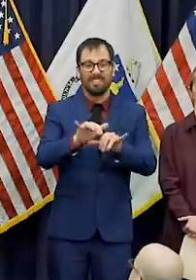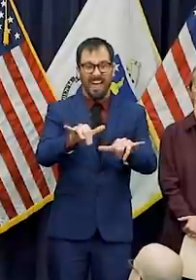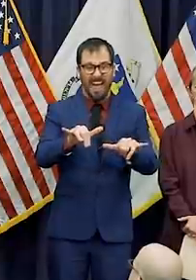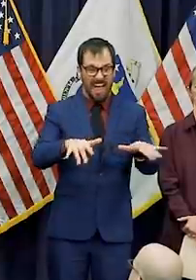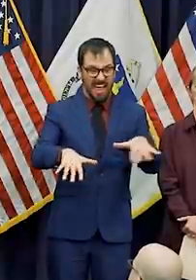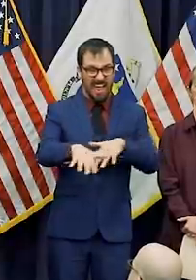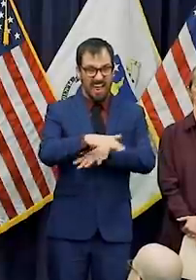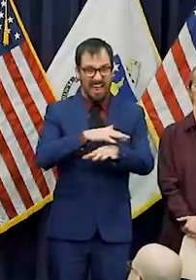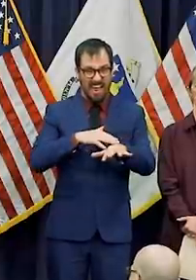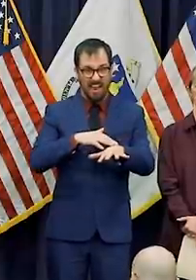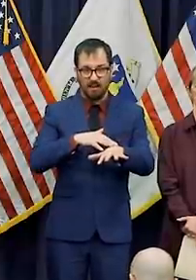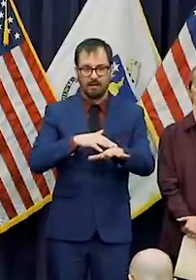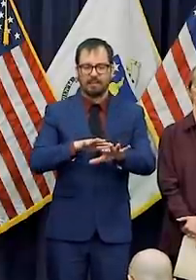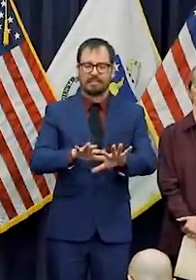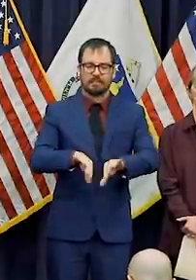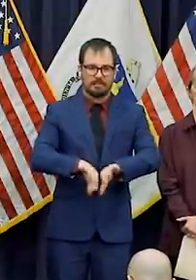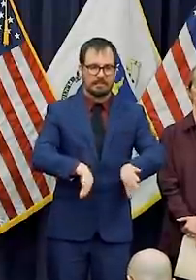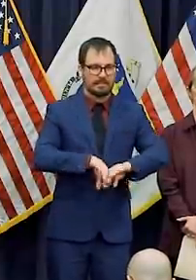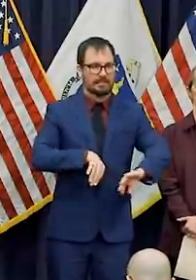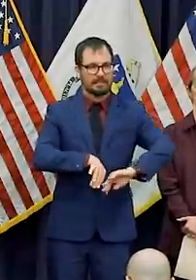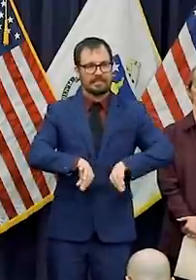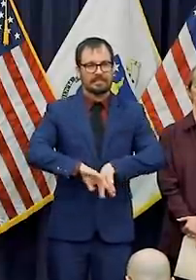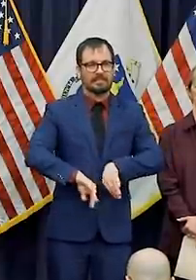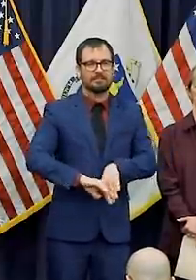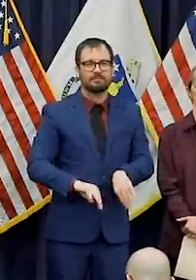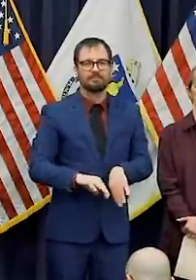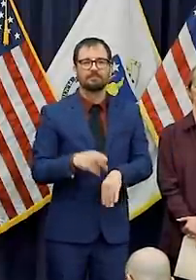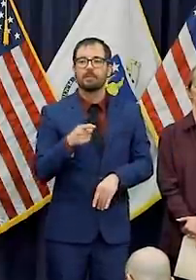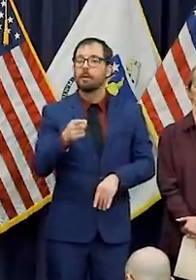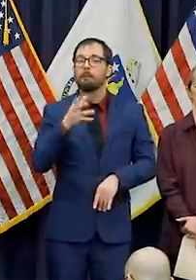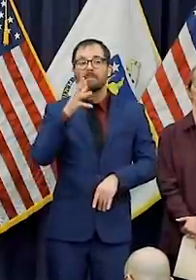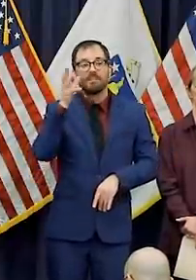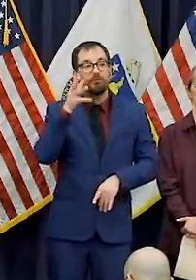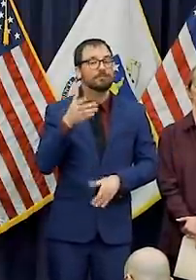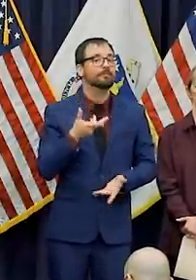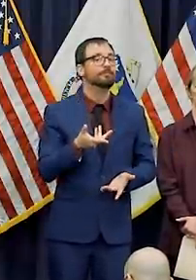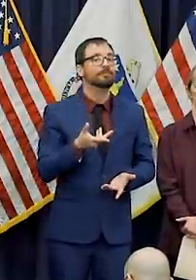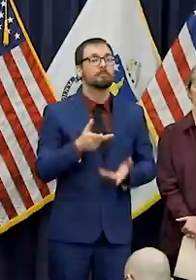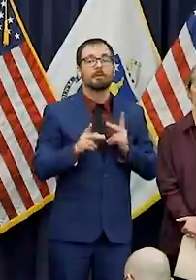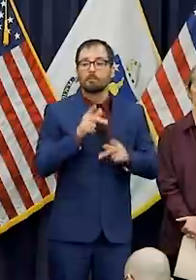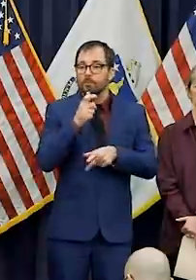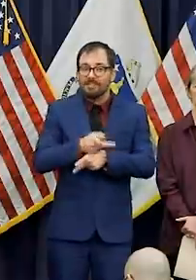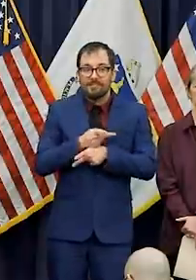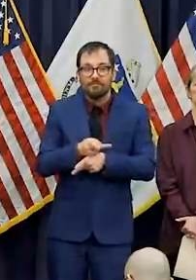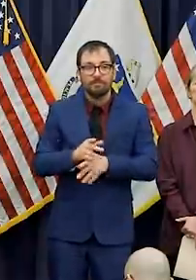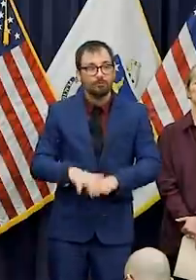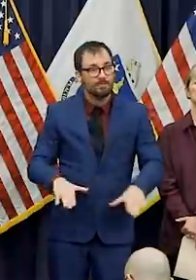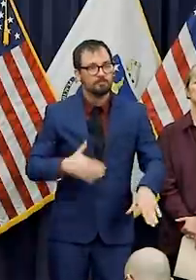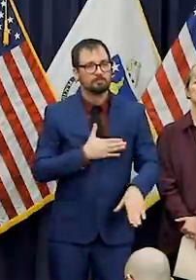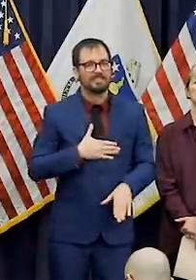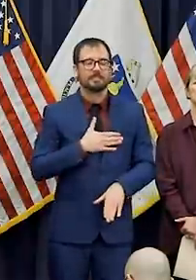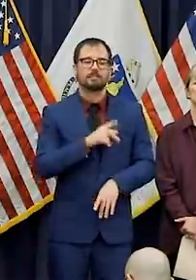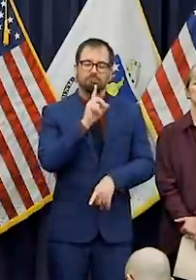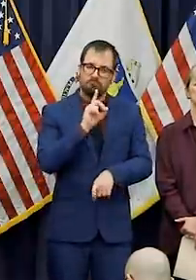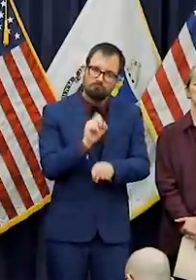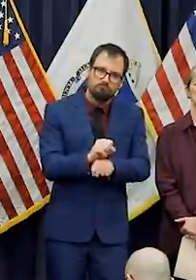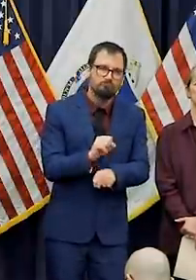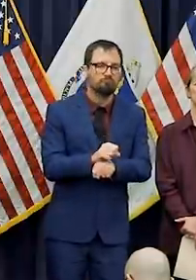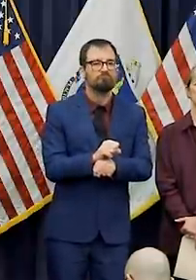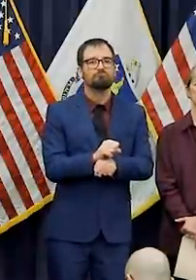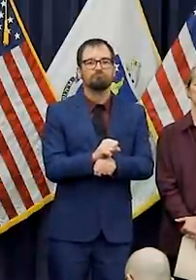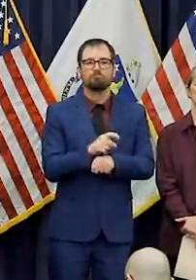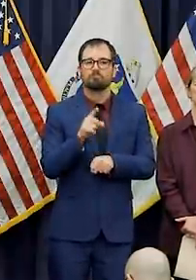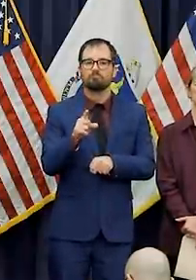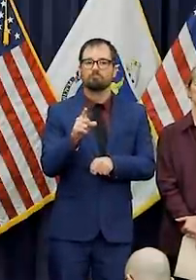caretakers to use the next 3 weeks to truly practice social distancing. This means maintaining a safe